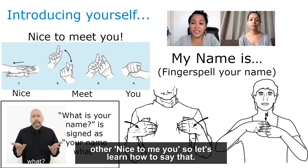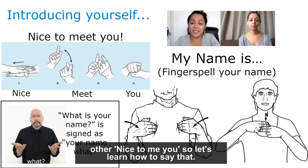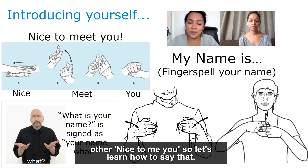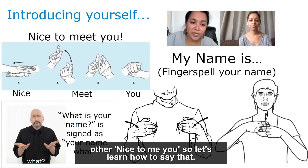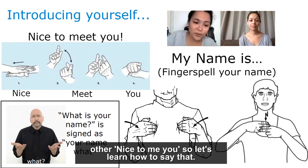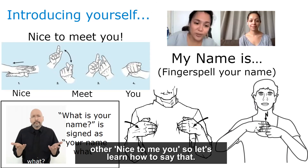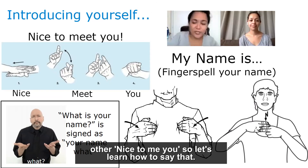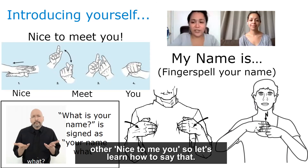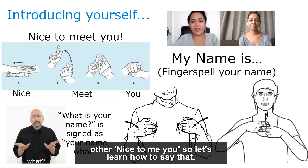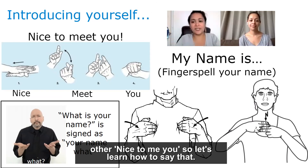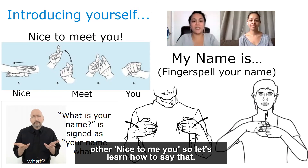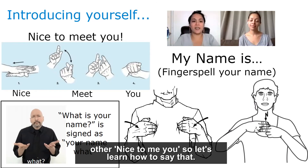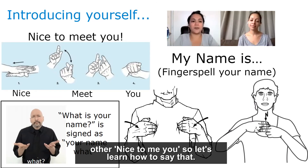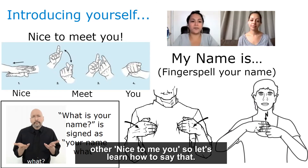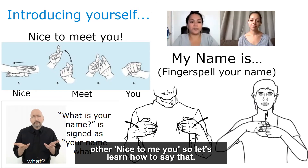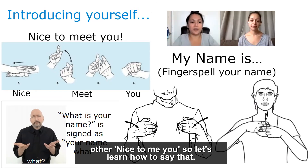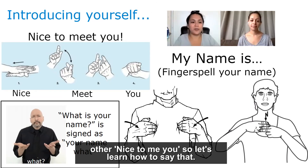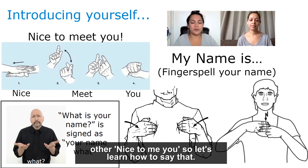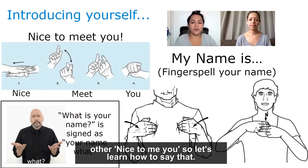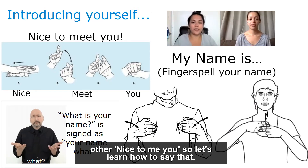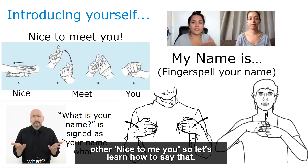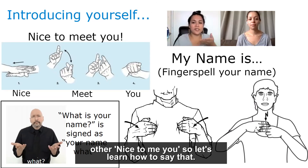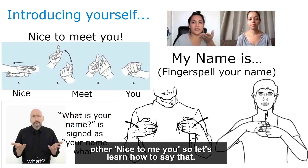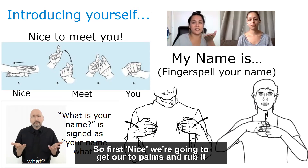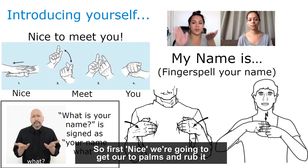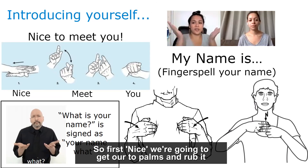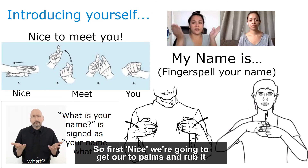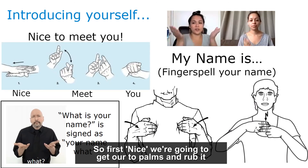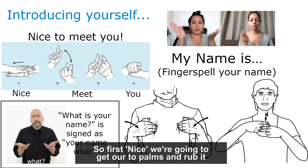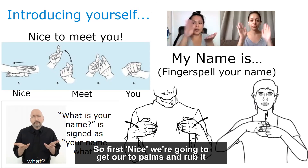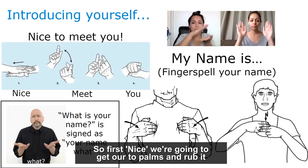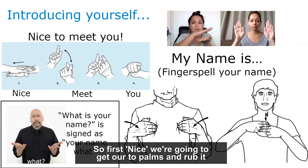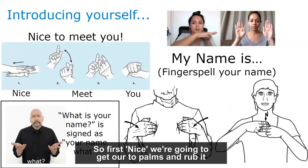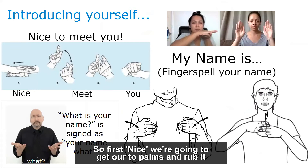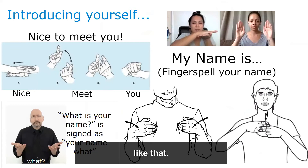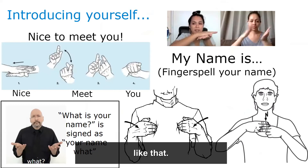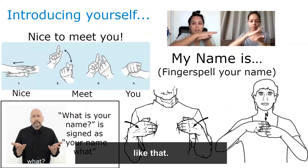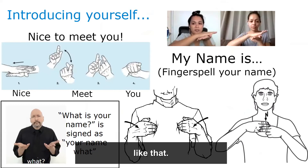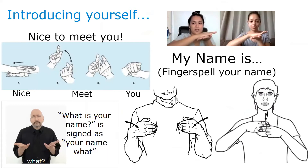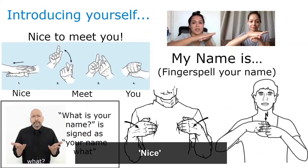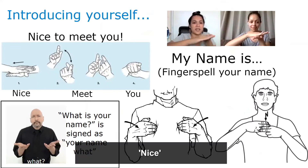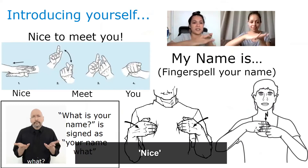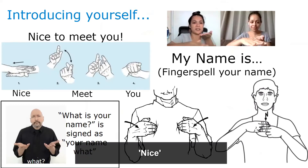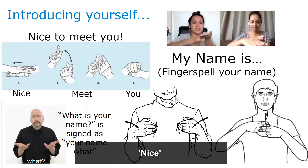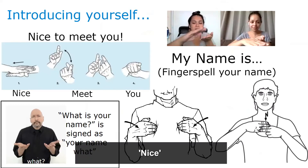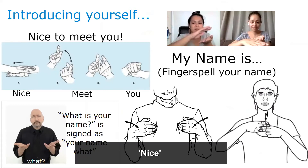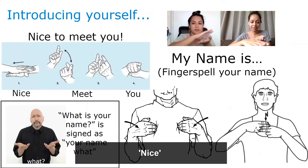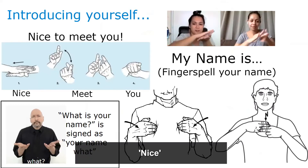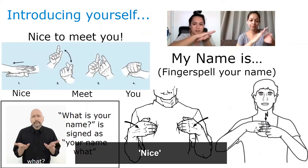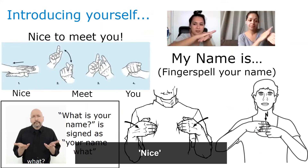other, nice to meet you. So let's learn how to say that. So first, nice. We're going to get our 2 palms and rub it like that.